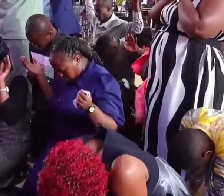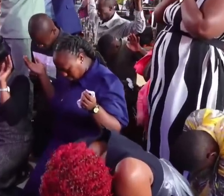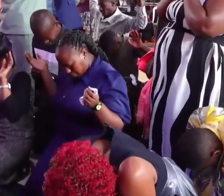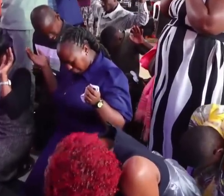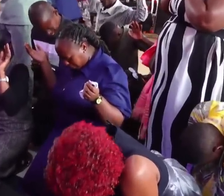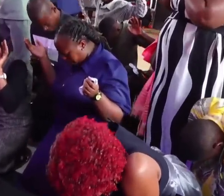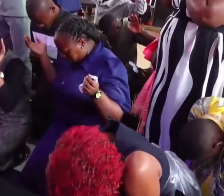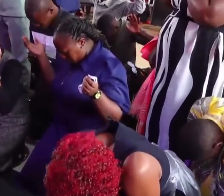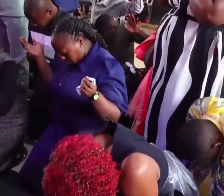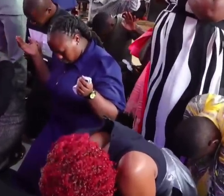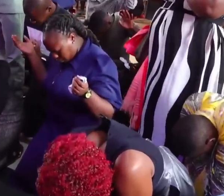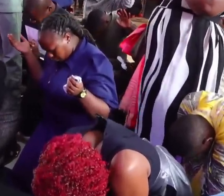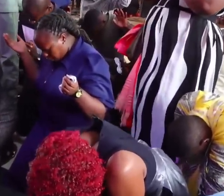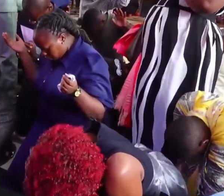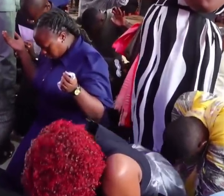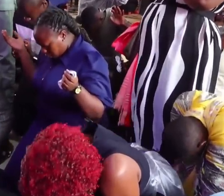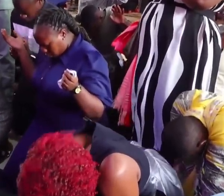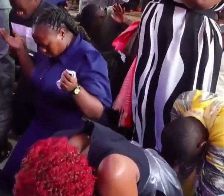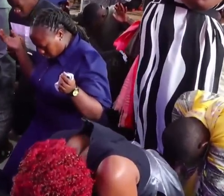times we feel so weary.